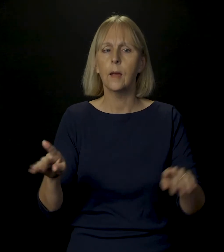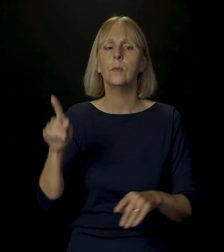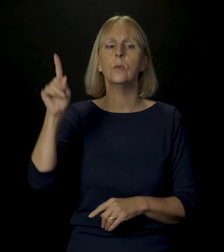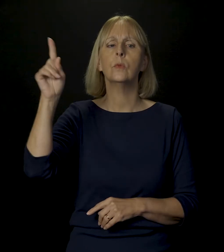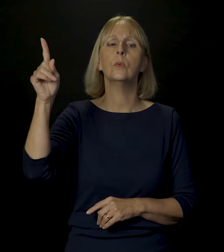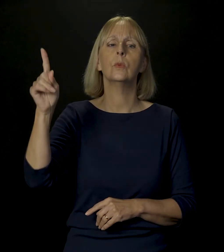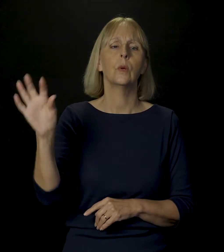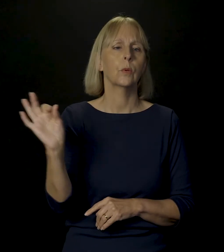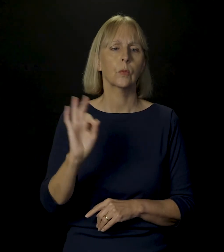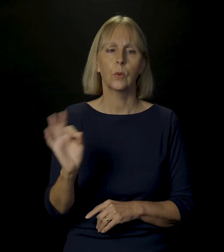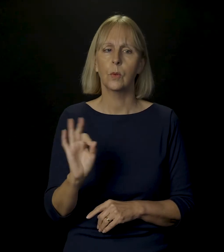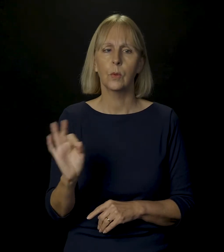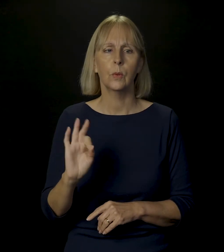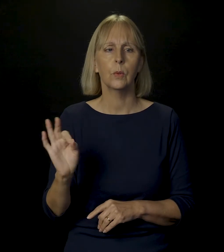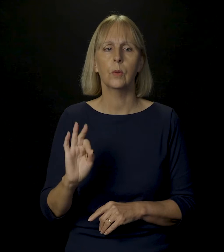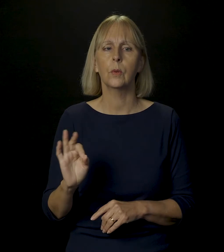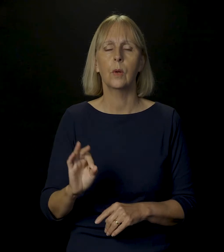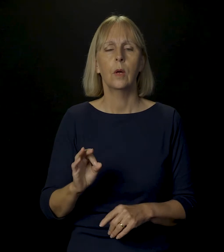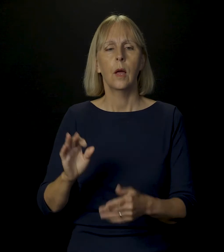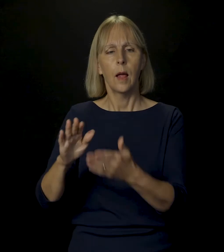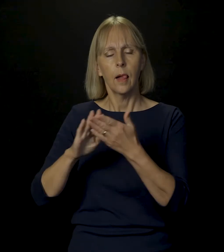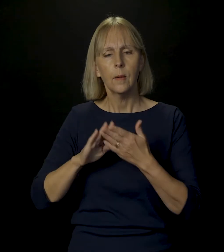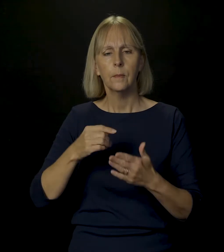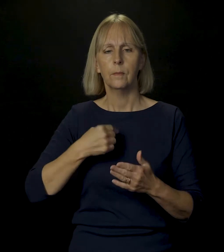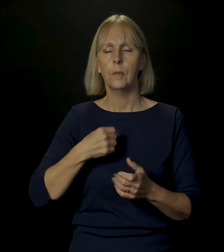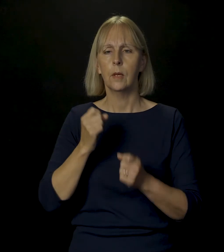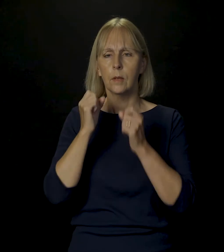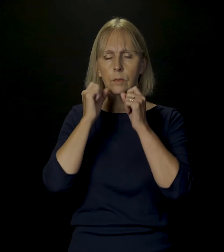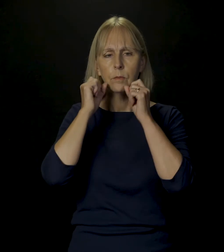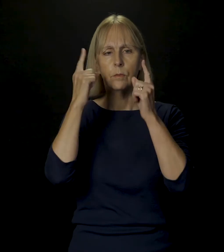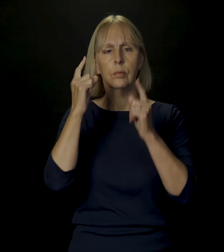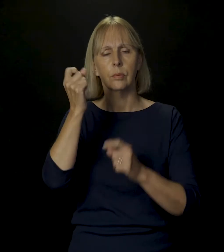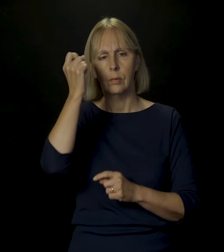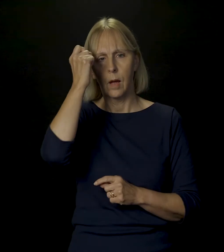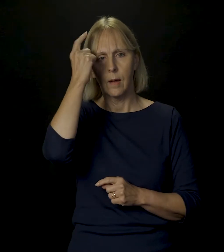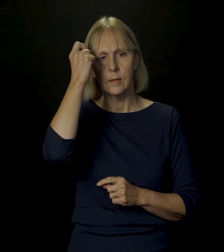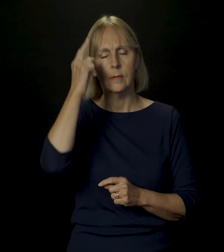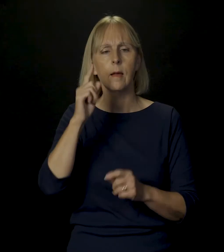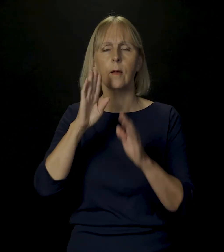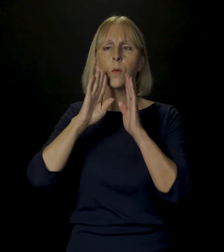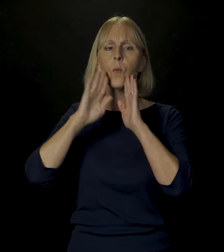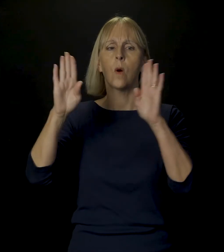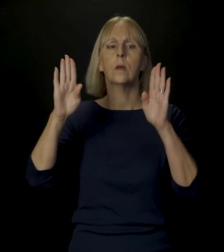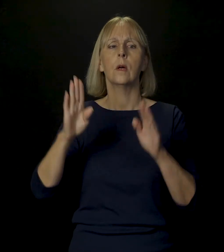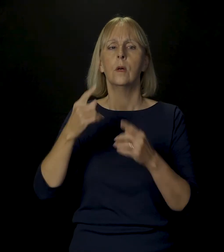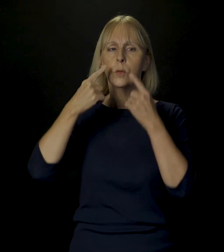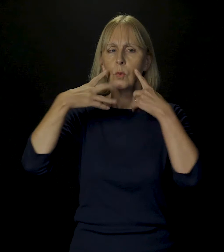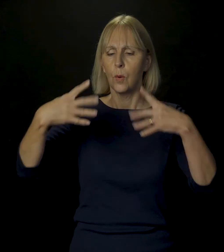Beside You Open Up My Eyes In Wonder